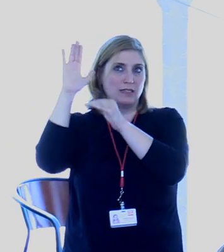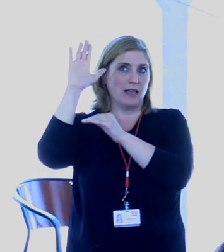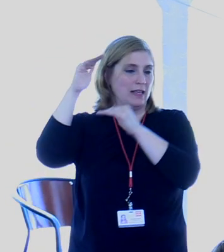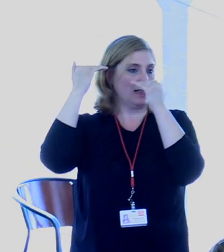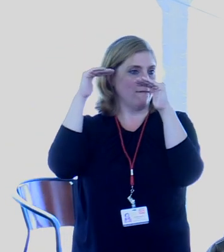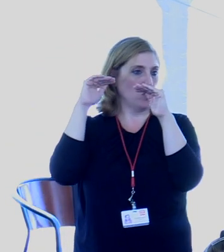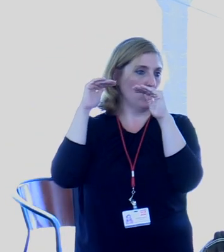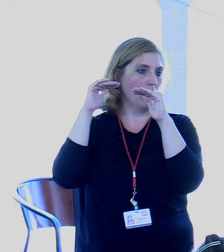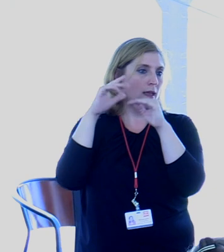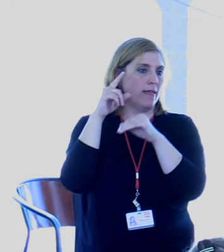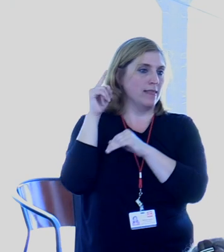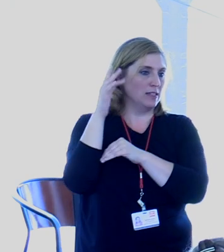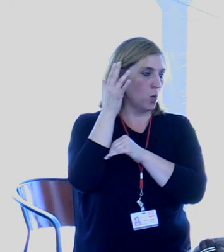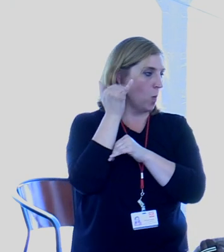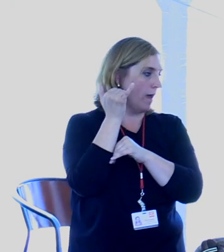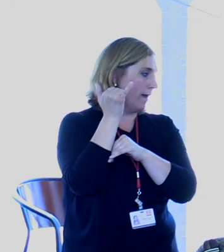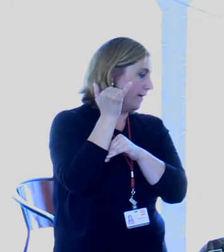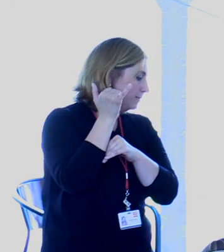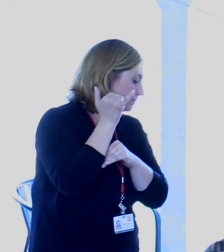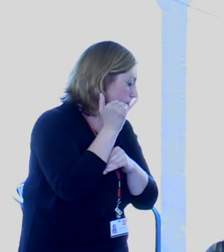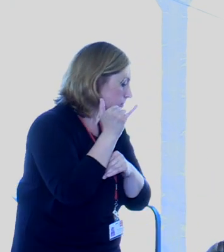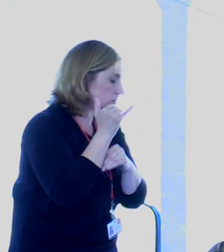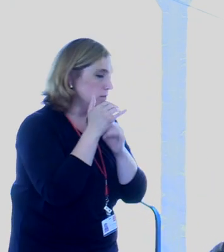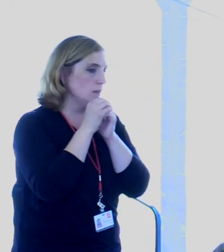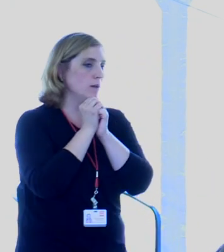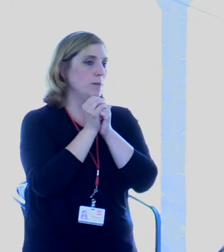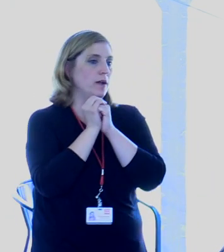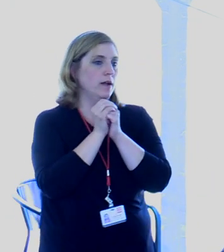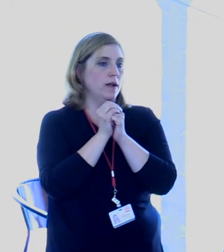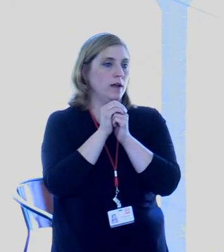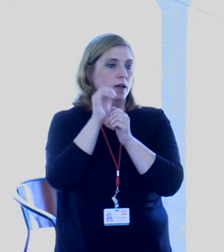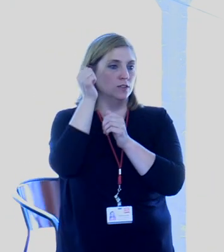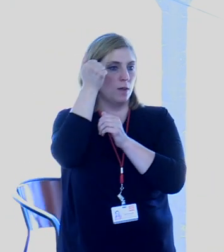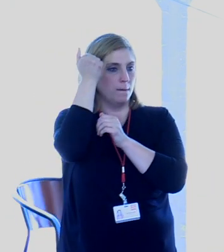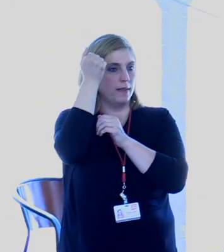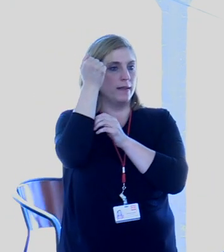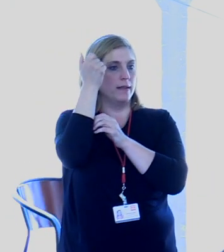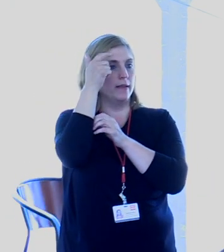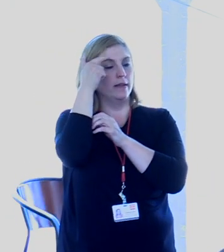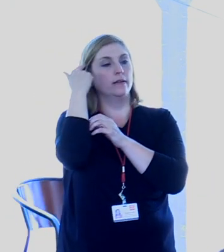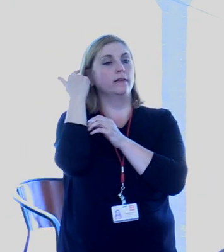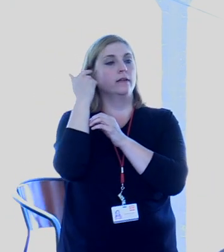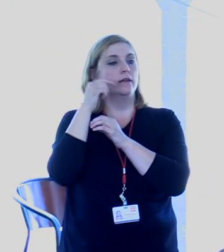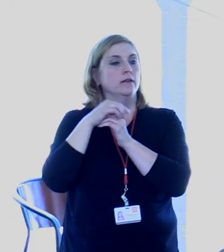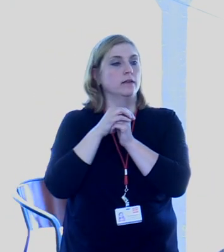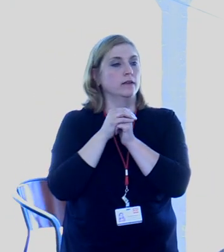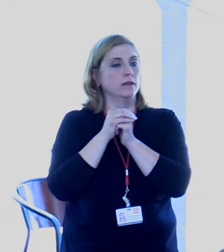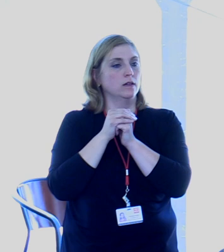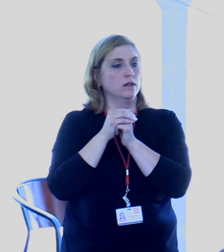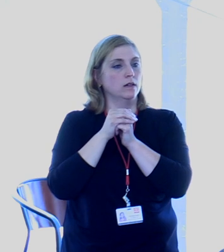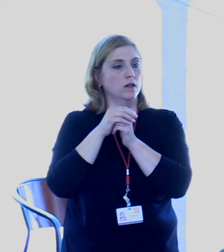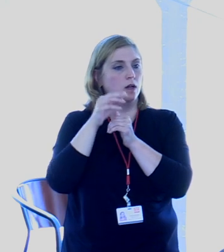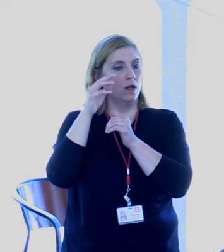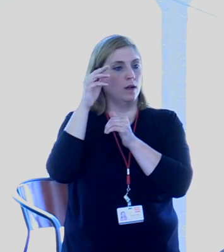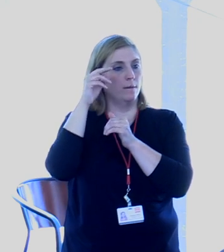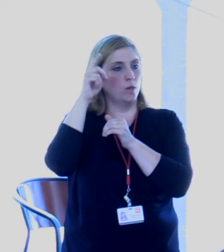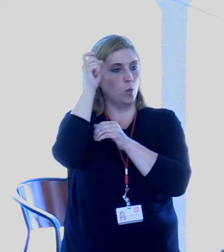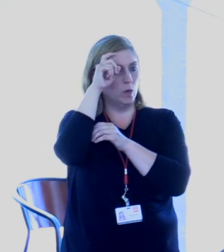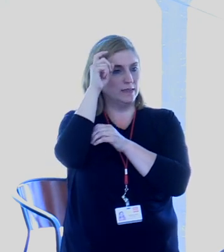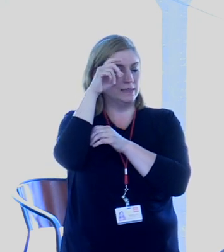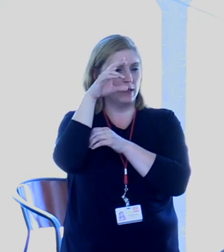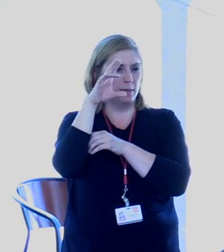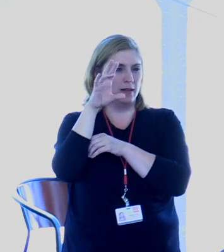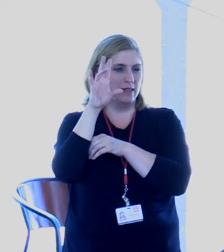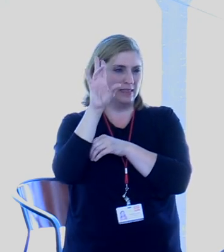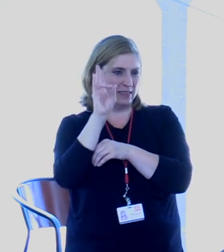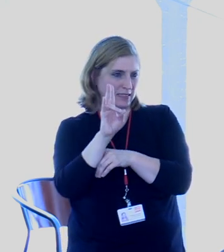level. And this is why in this prayer of Solomon in Wisdom 7, we are told